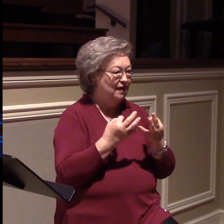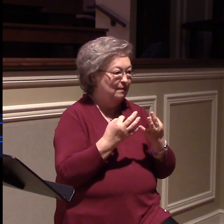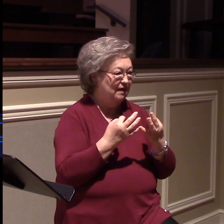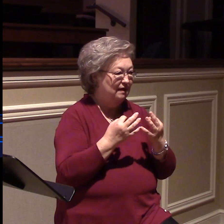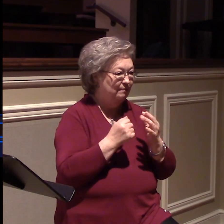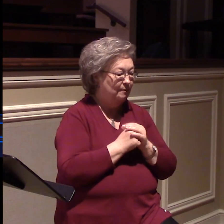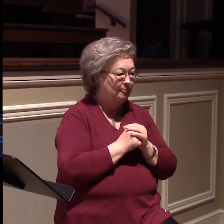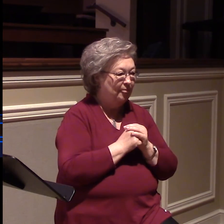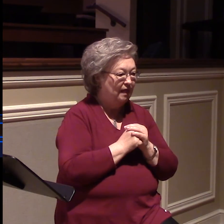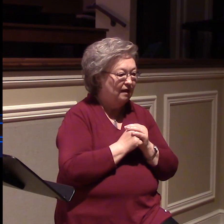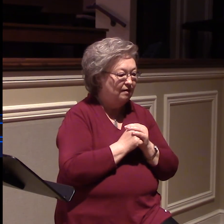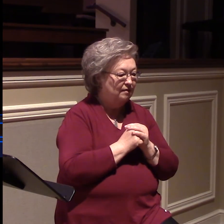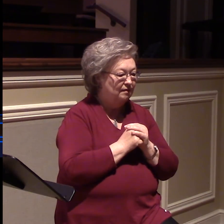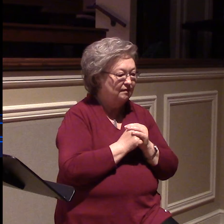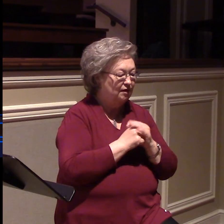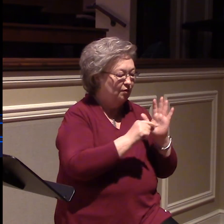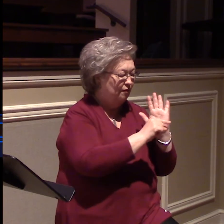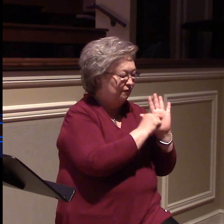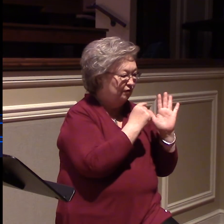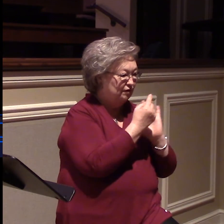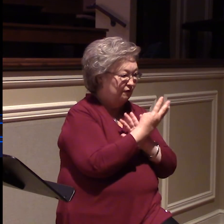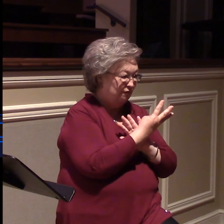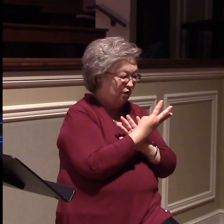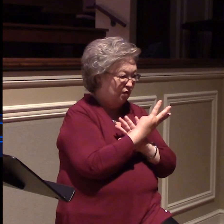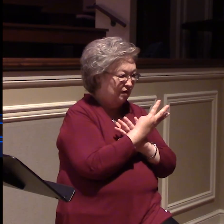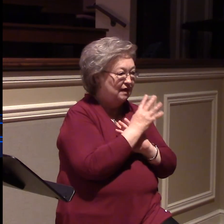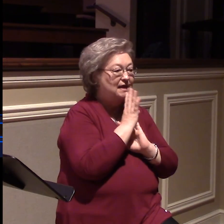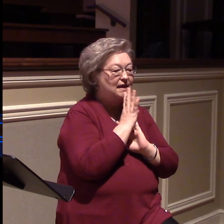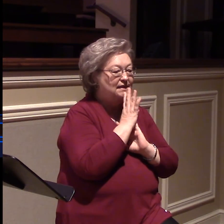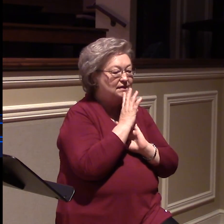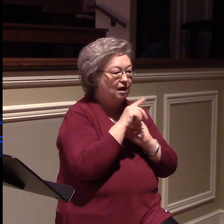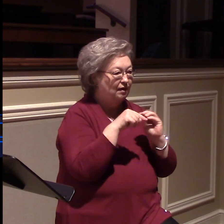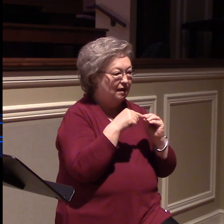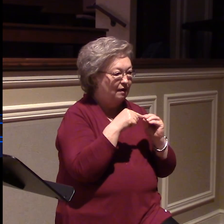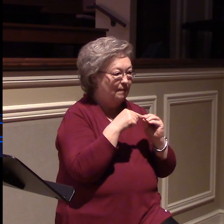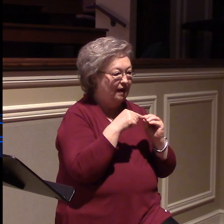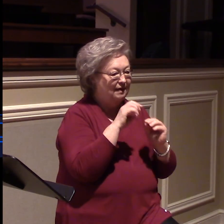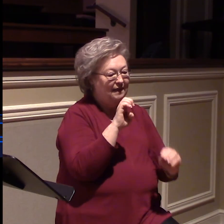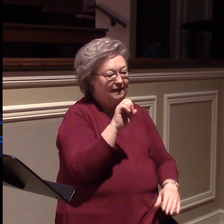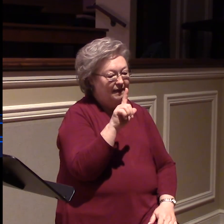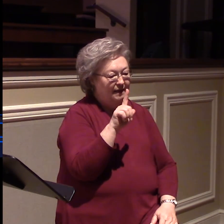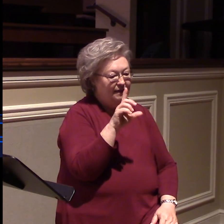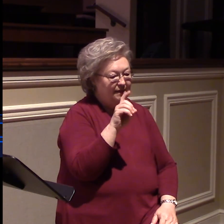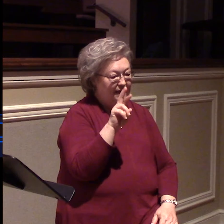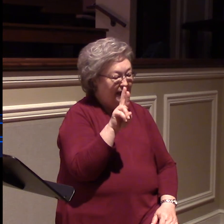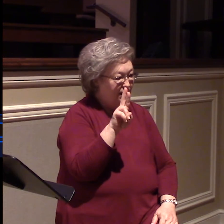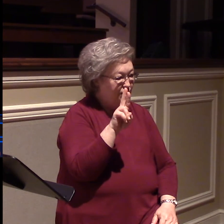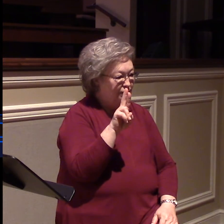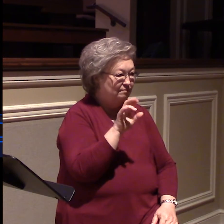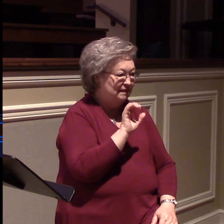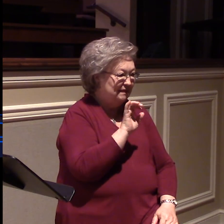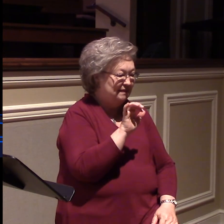And so it's said in verse 4, was talking about elder leadership, that elder is characterized by dignity, and the